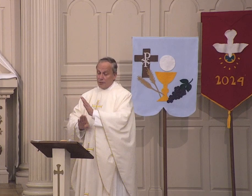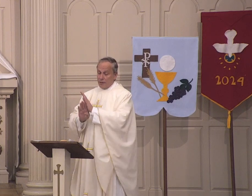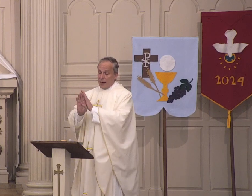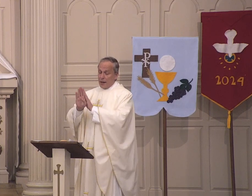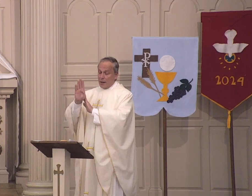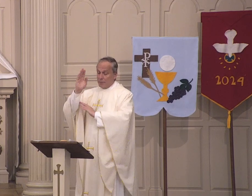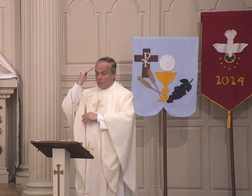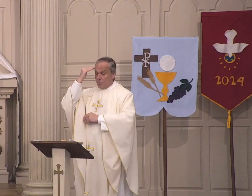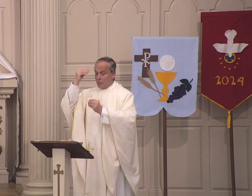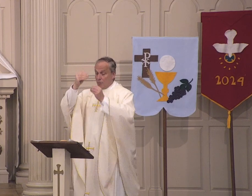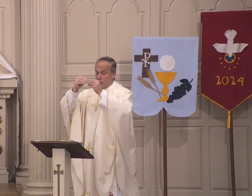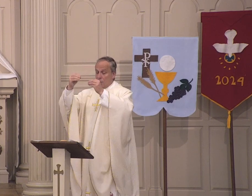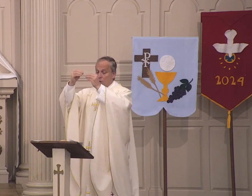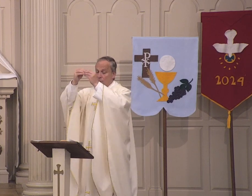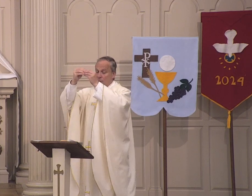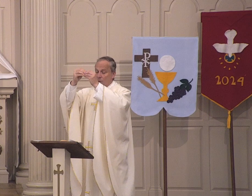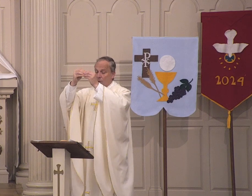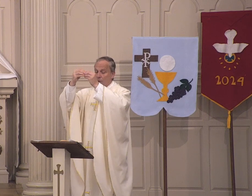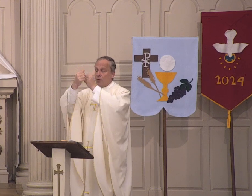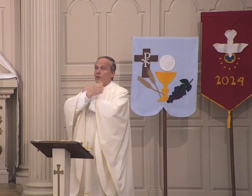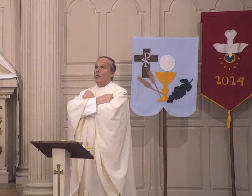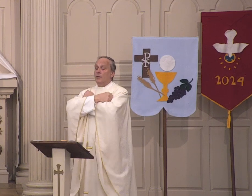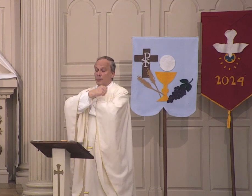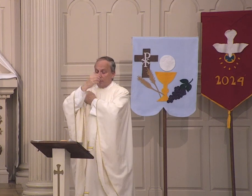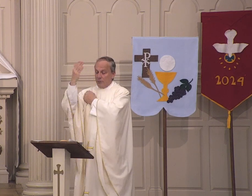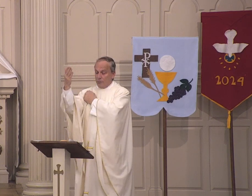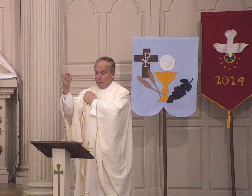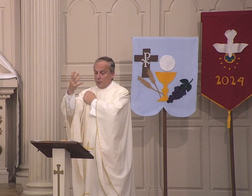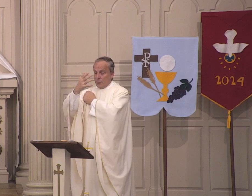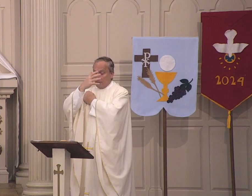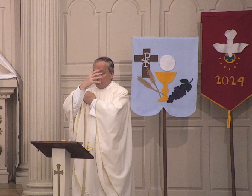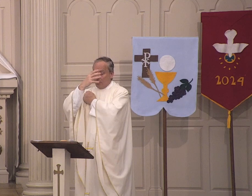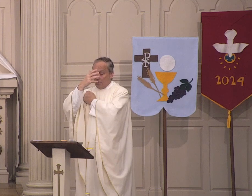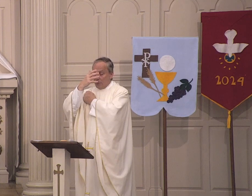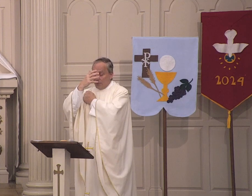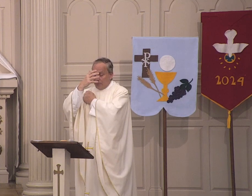never cease to grow in knowledge and love of you.